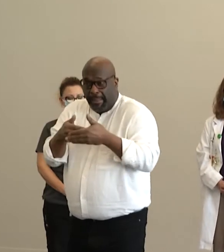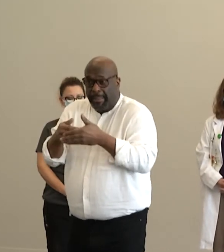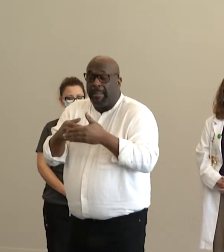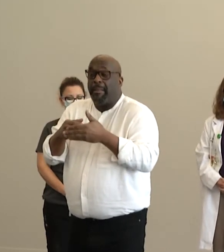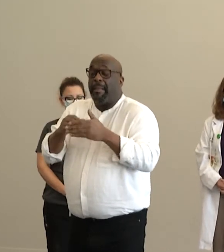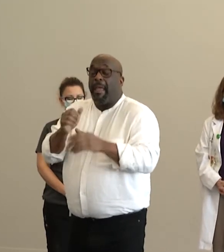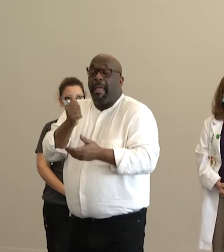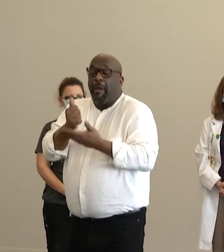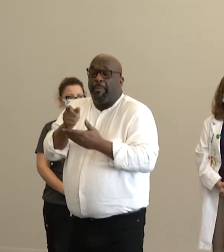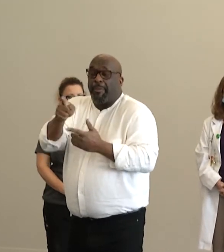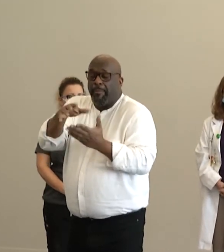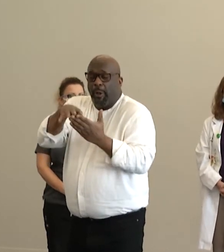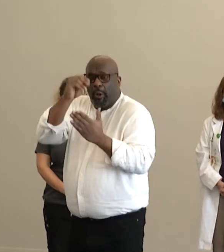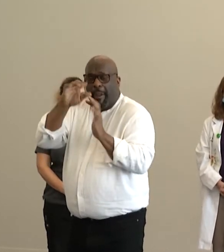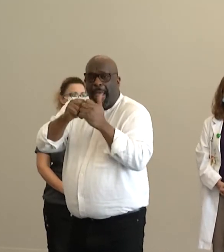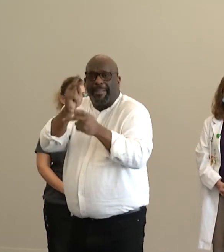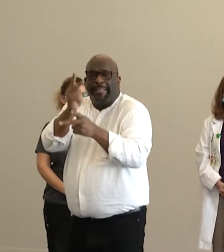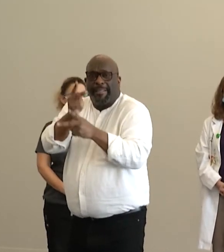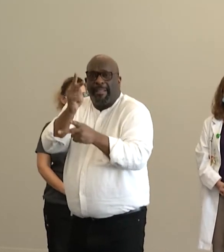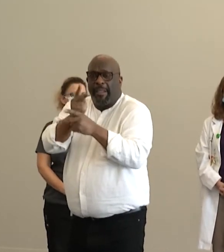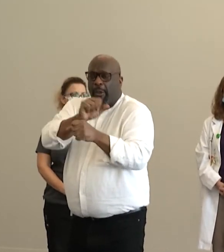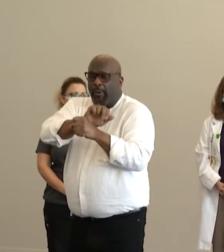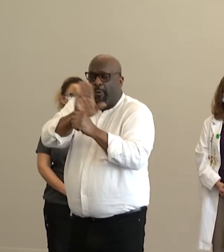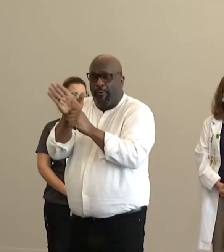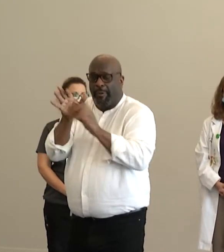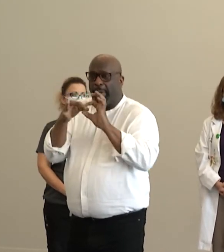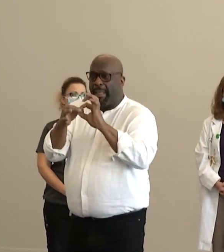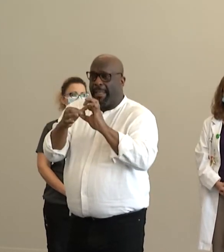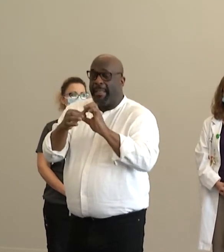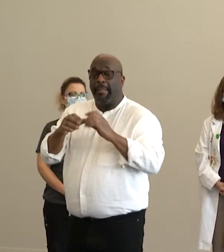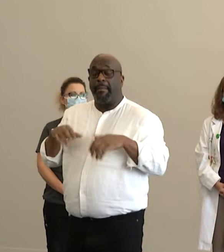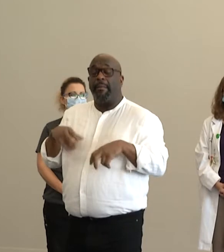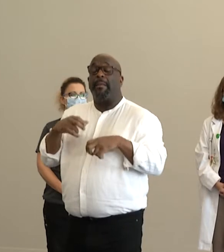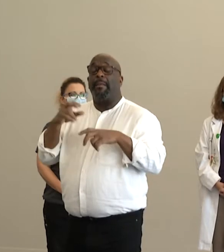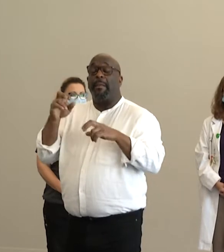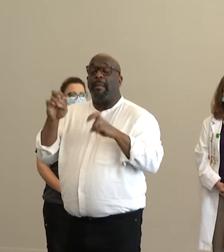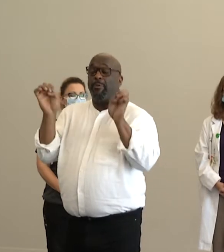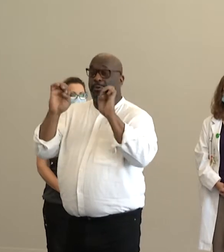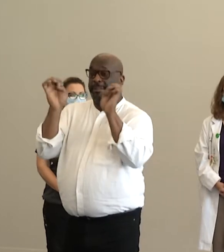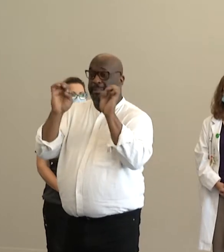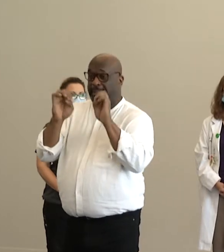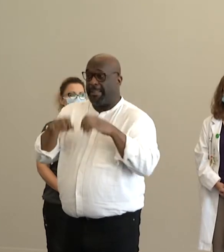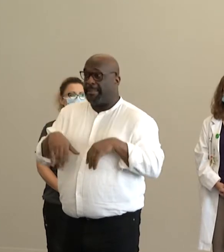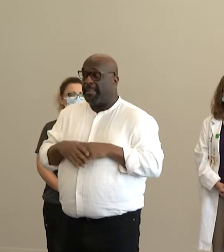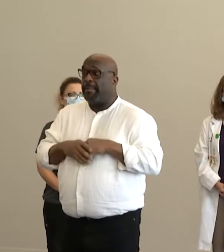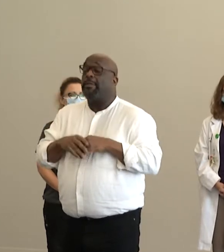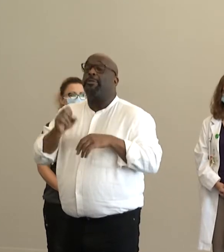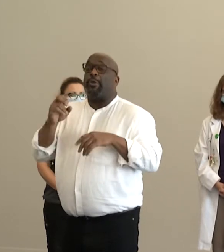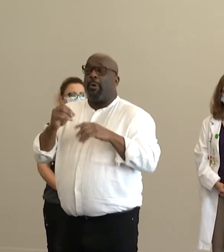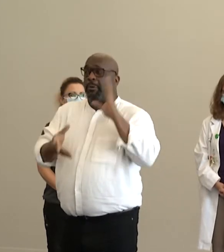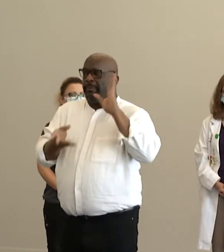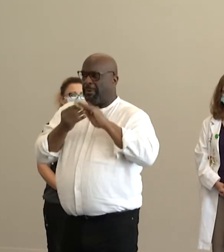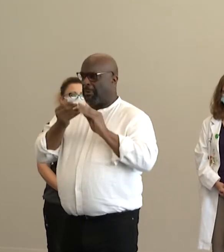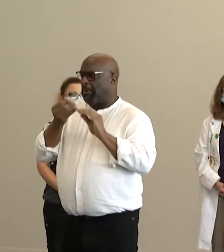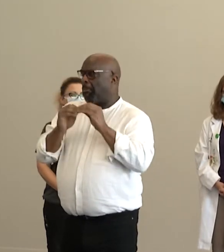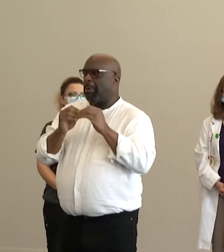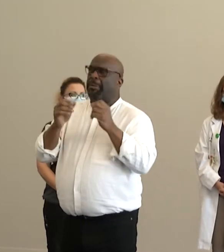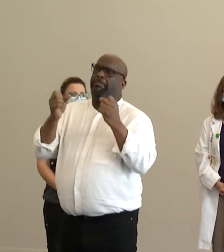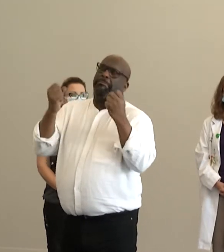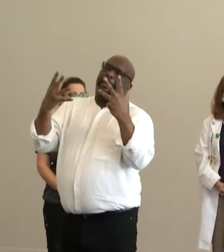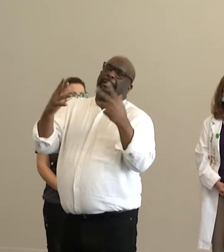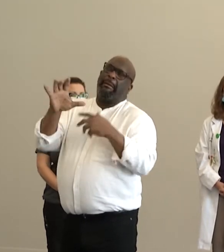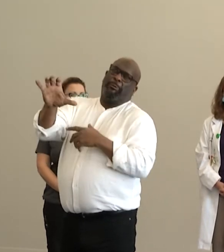COVID-related emergencies as well. We call those in situ simulations. So it's the number is, I would say,